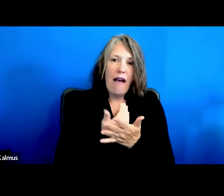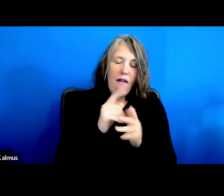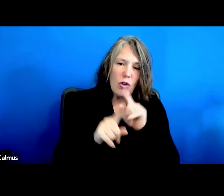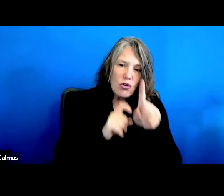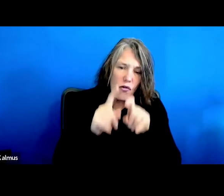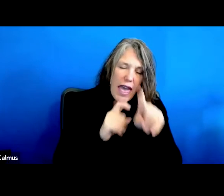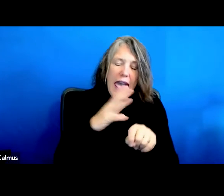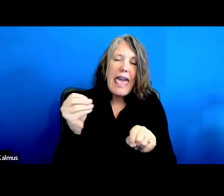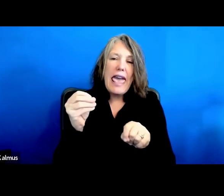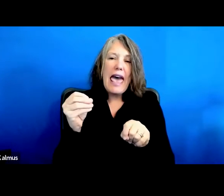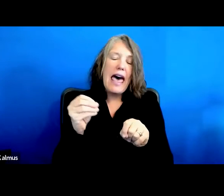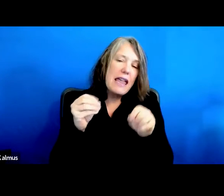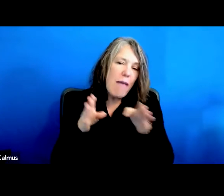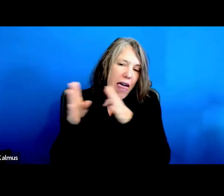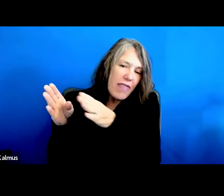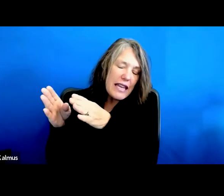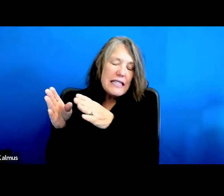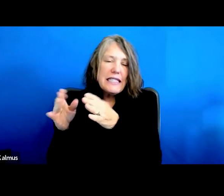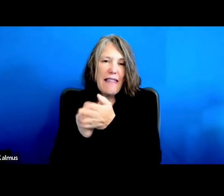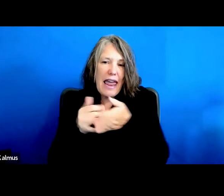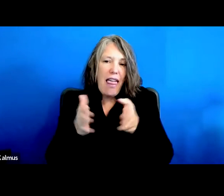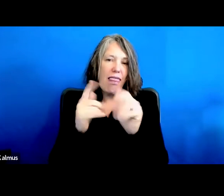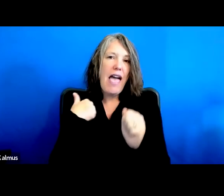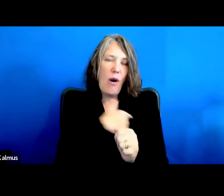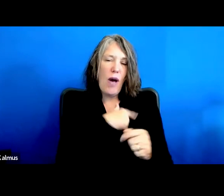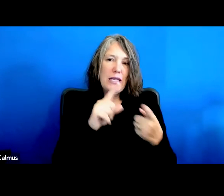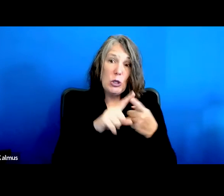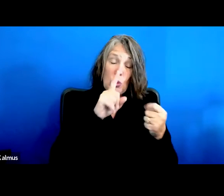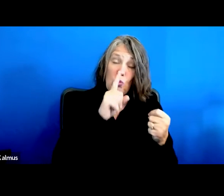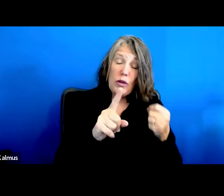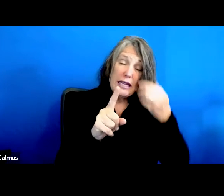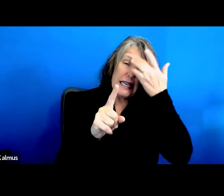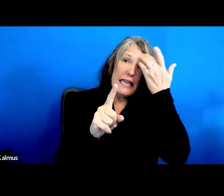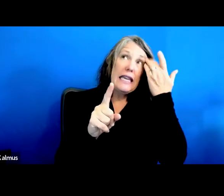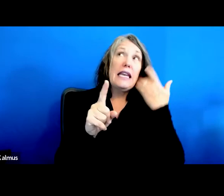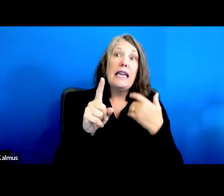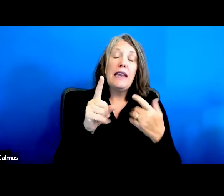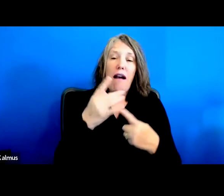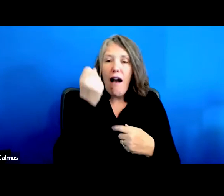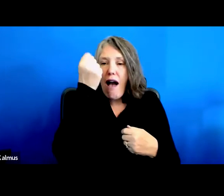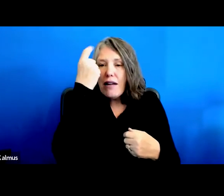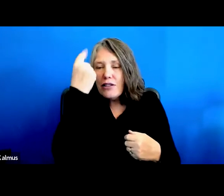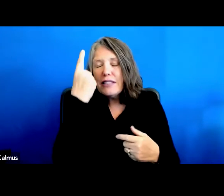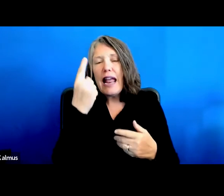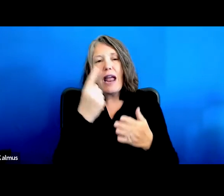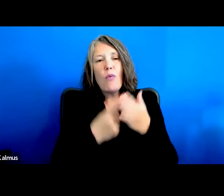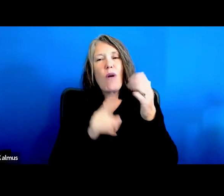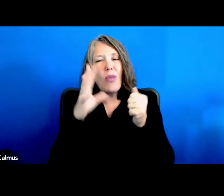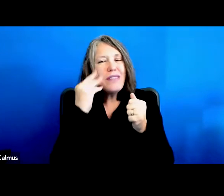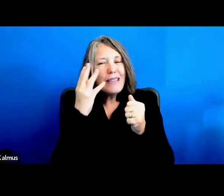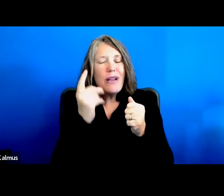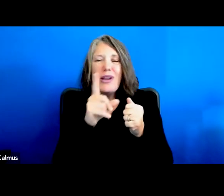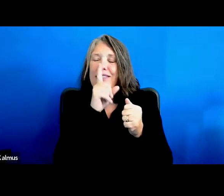survey and analysis methods that allow us to really understand what those experiences are and